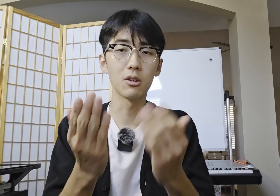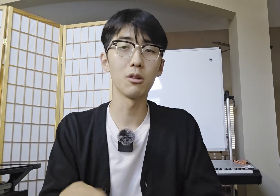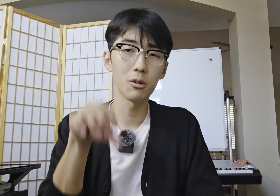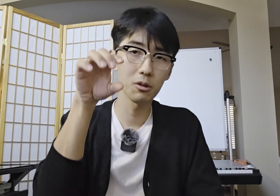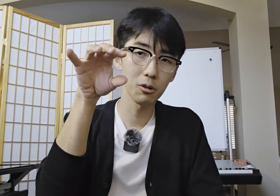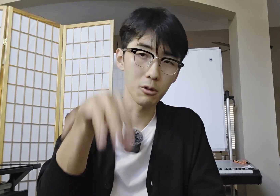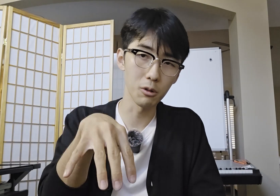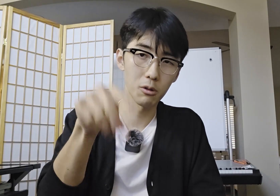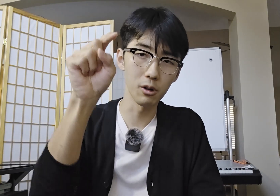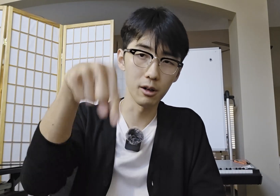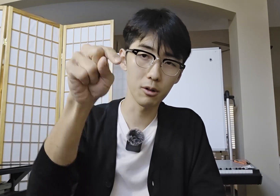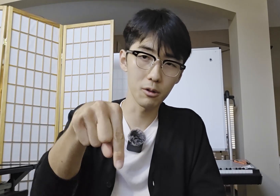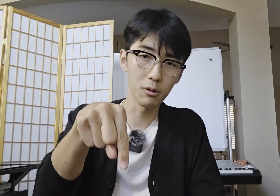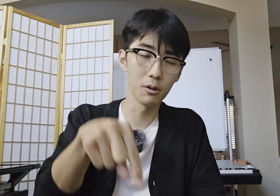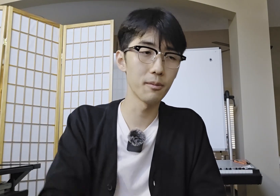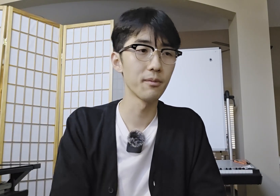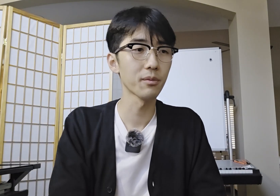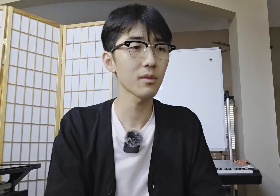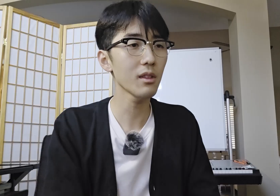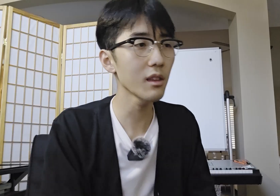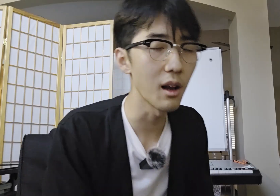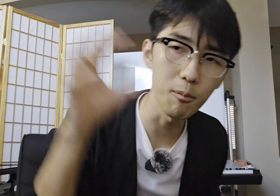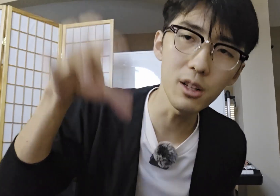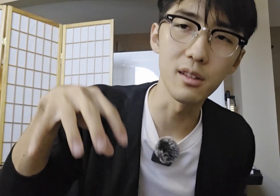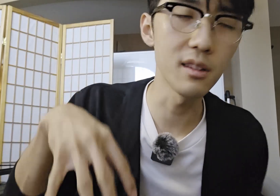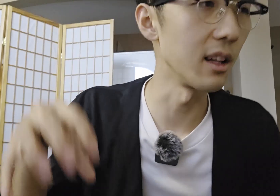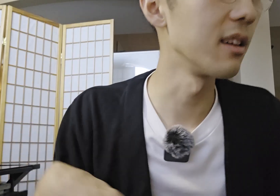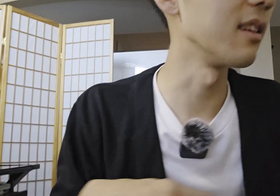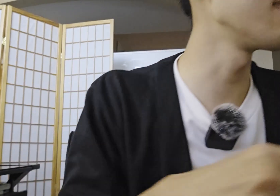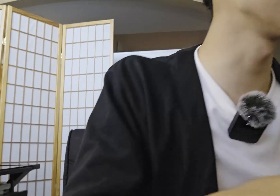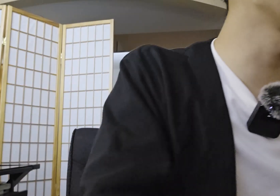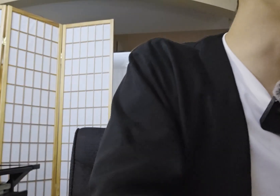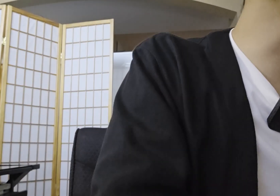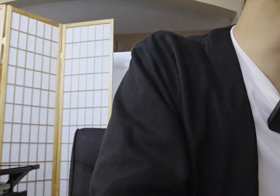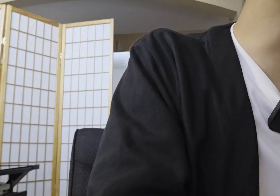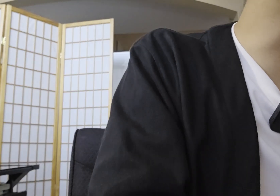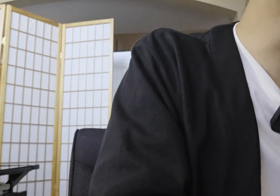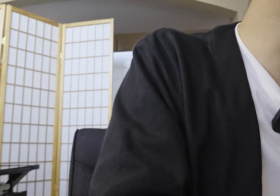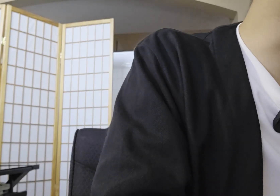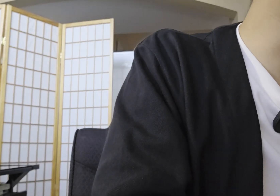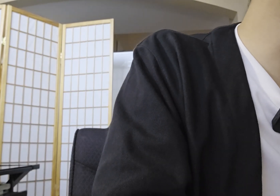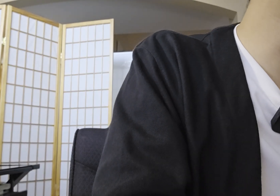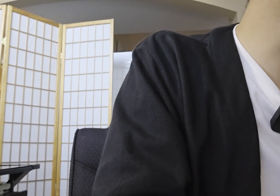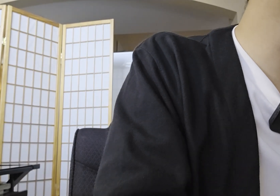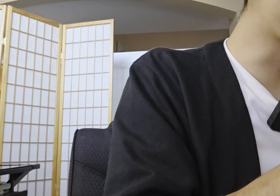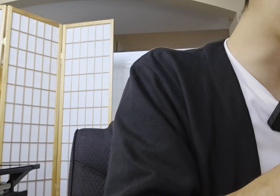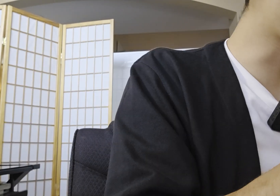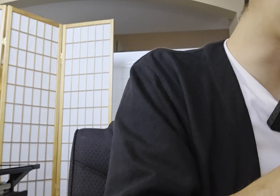benkyo koko. What is this then? This is I think that's basho. Maybe that's basho. Basho. Okay,